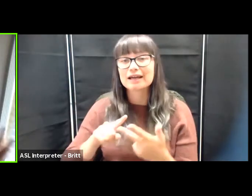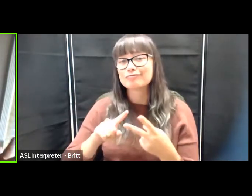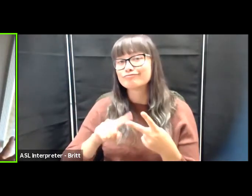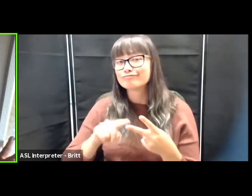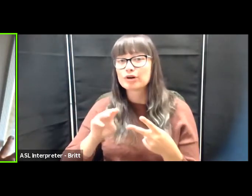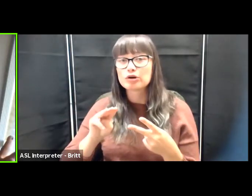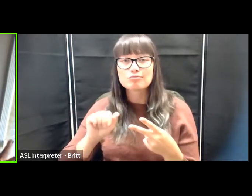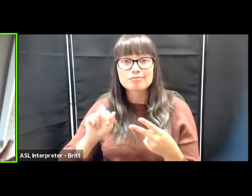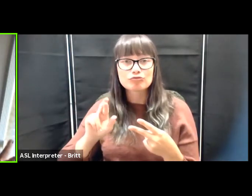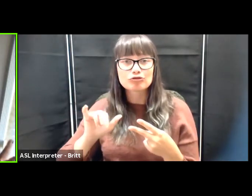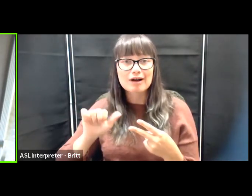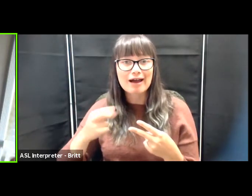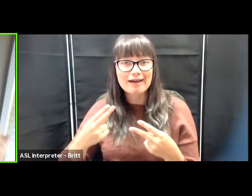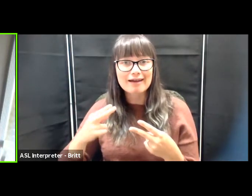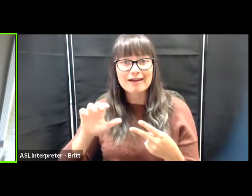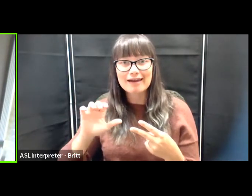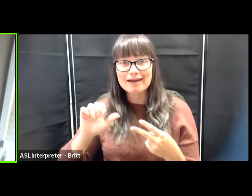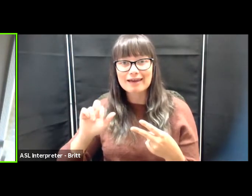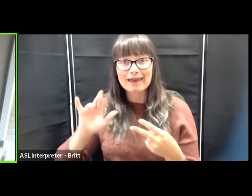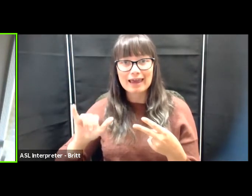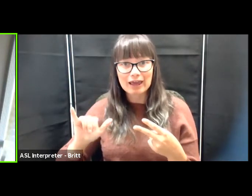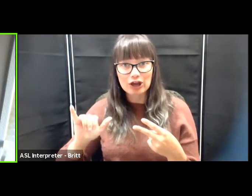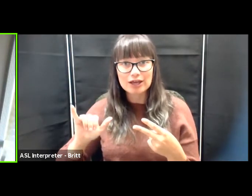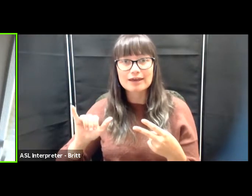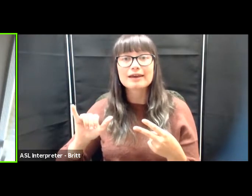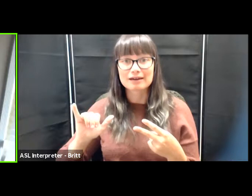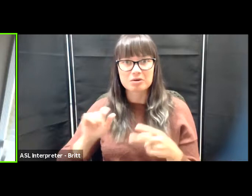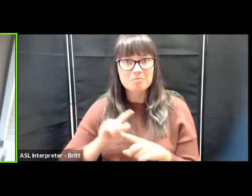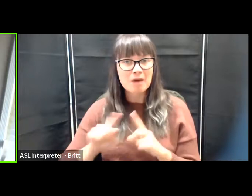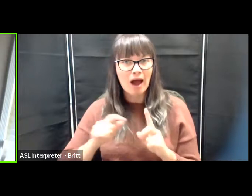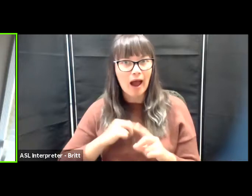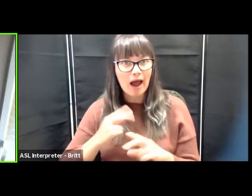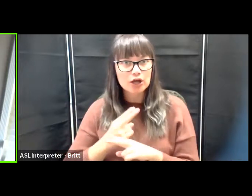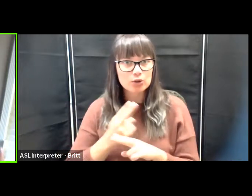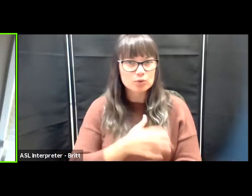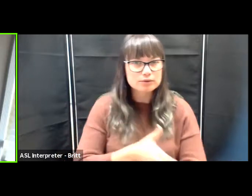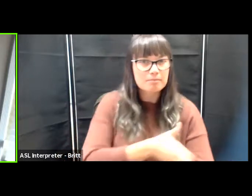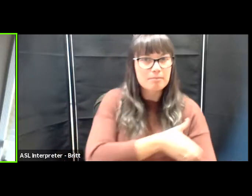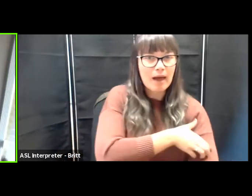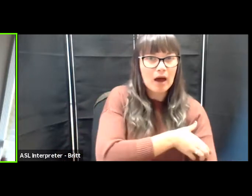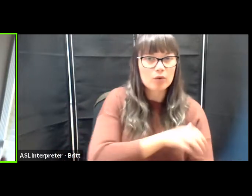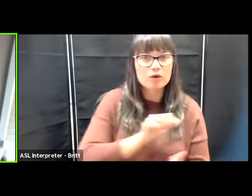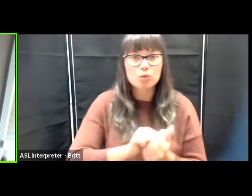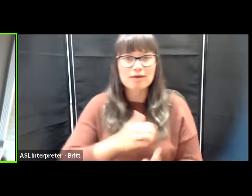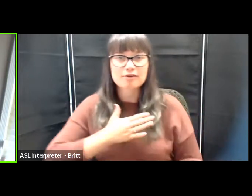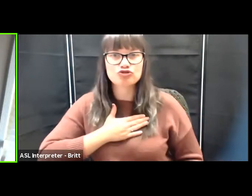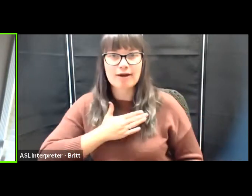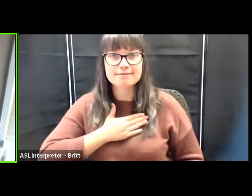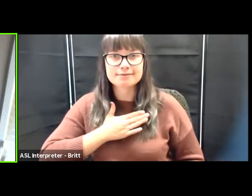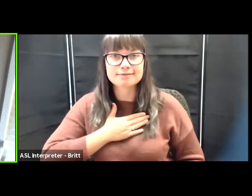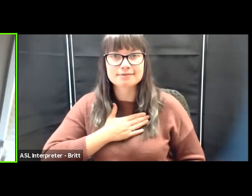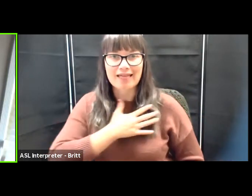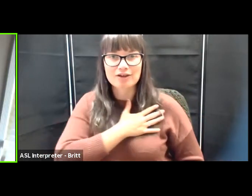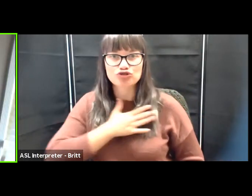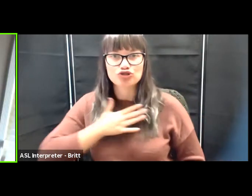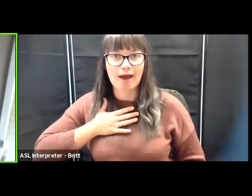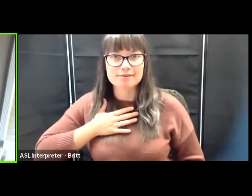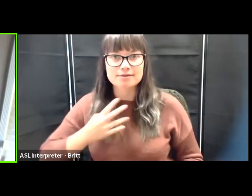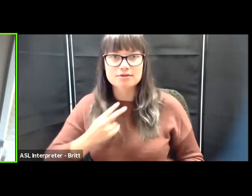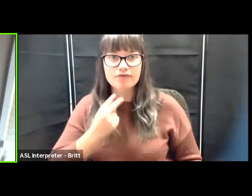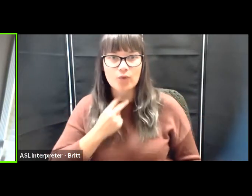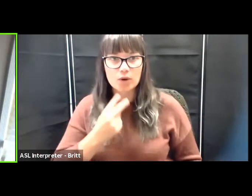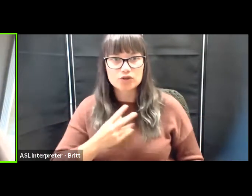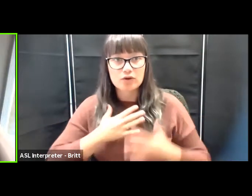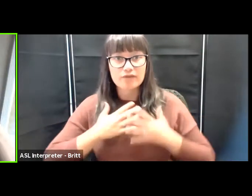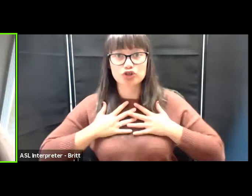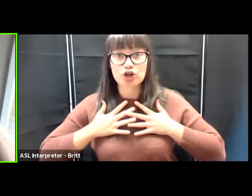big voices. And I equated power with chest voice, right? Because we've got this voice, our